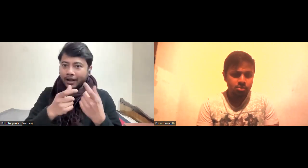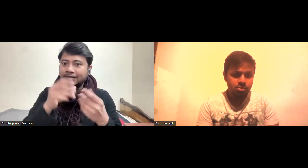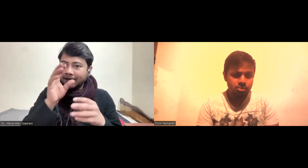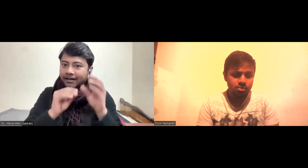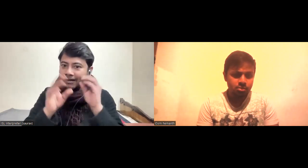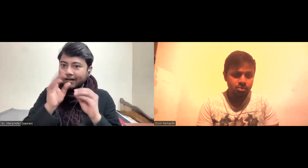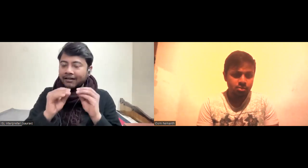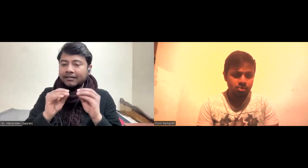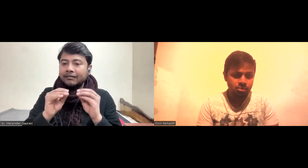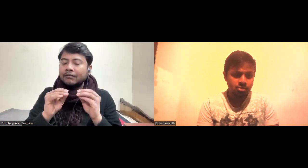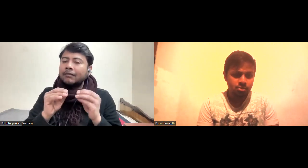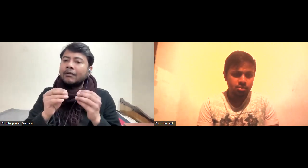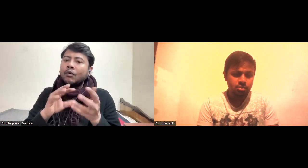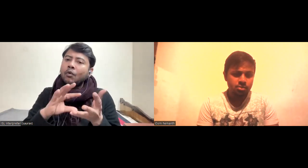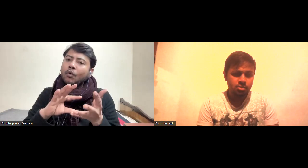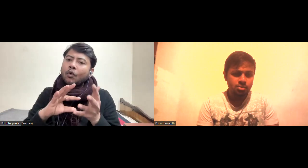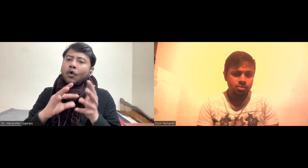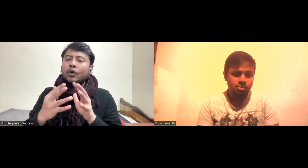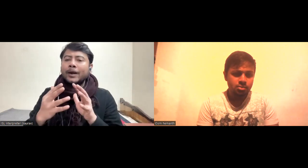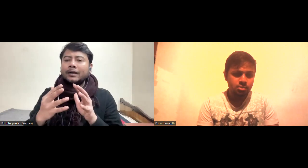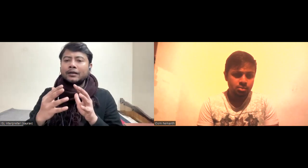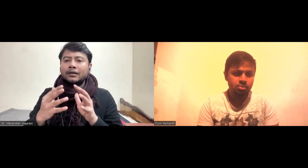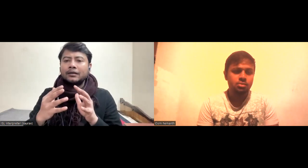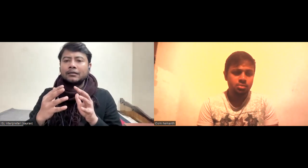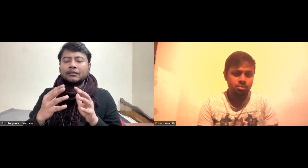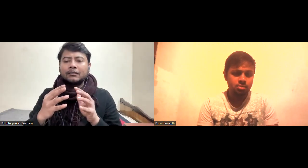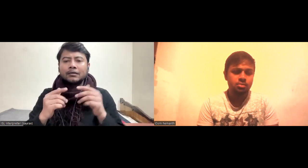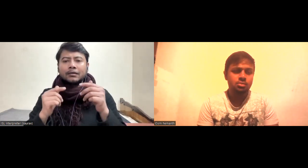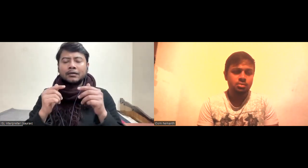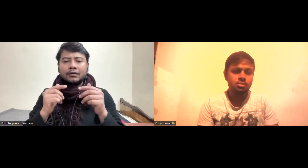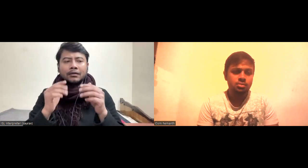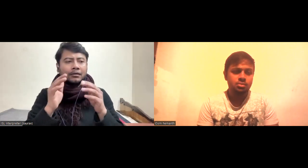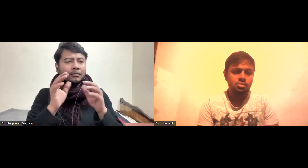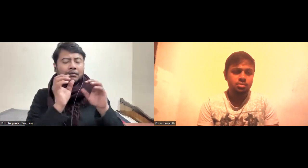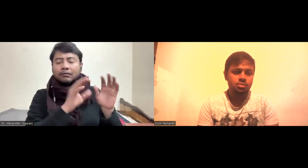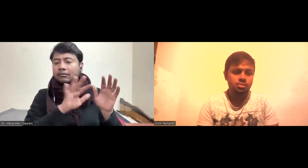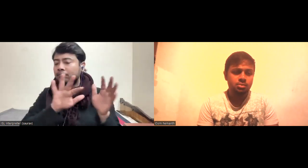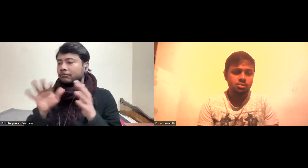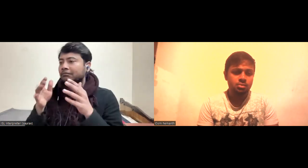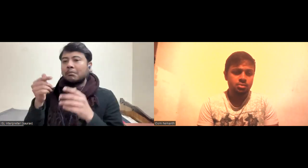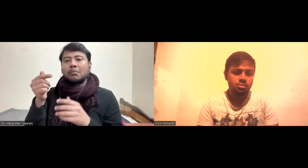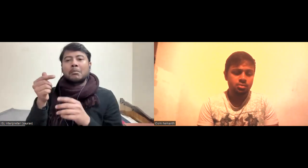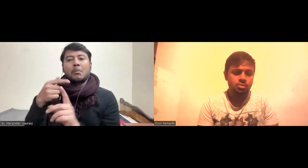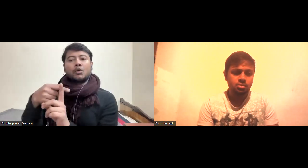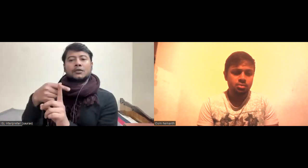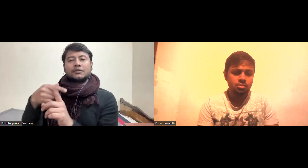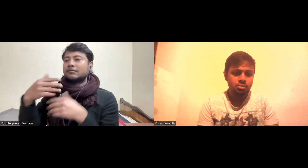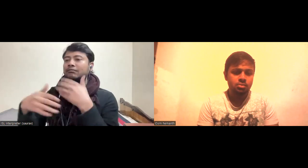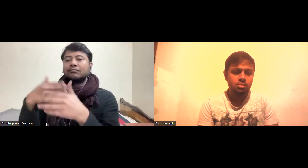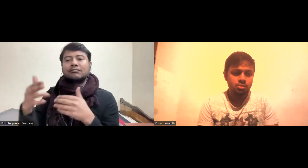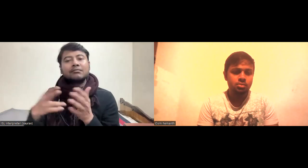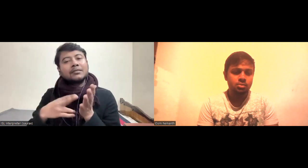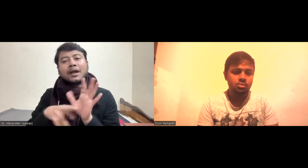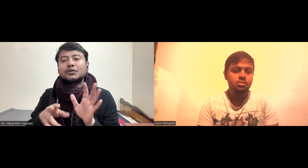any extra effort to be positive. You will naturally become like that. You will naturally develop all